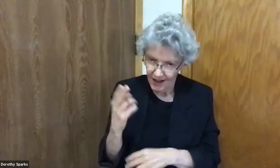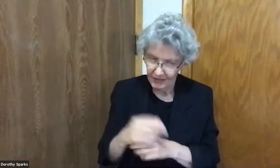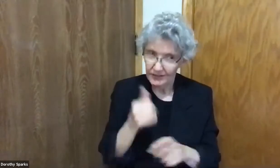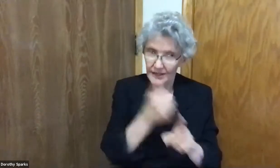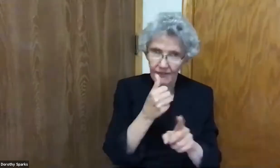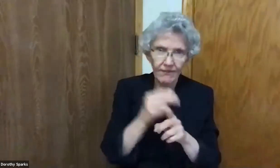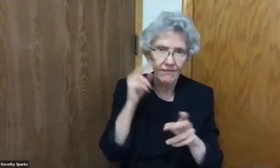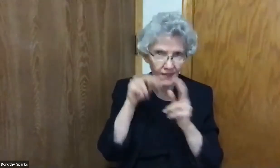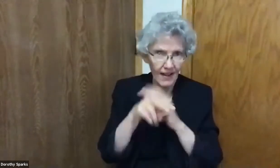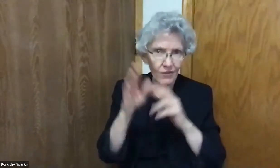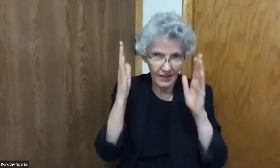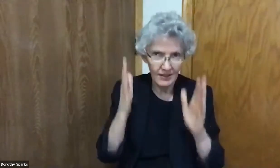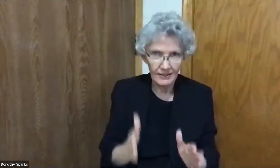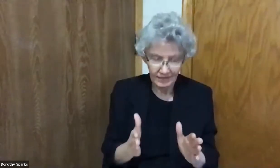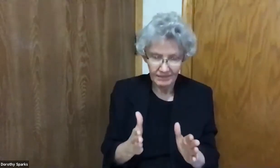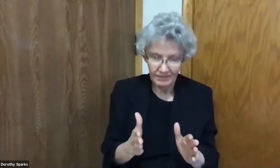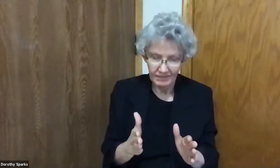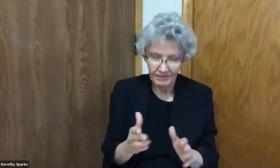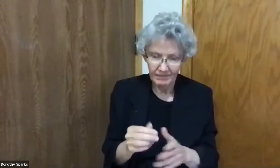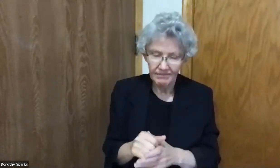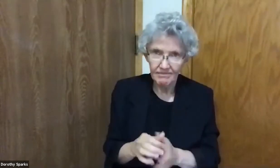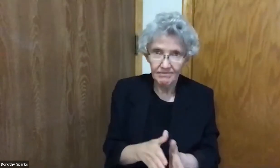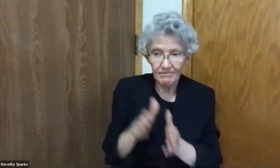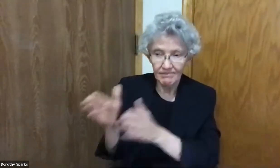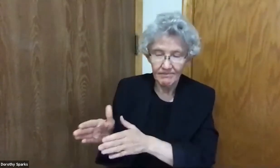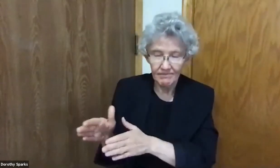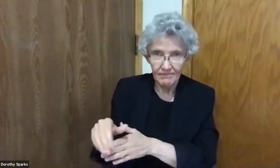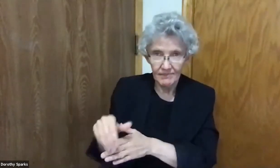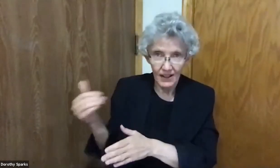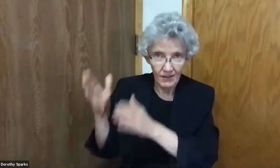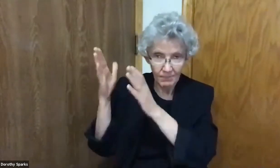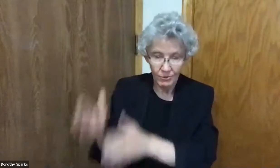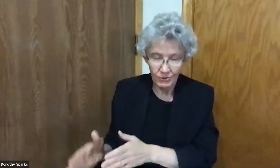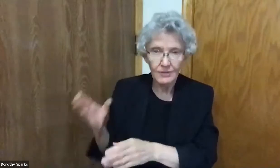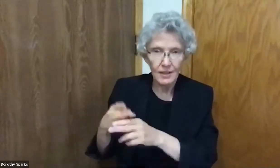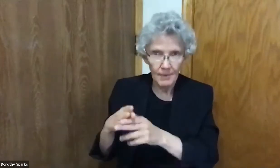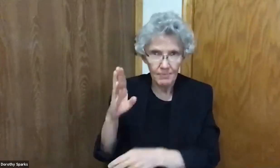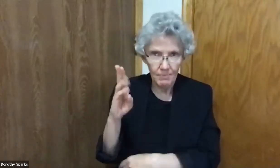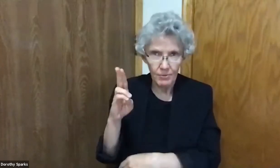So the main character for today is Jeremiah.